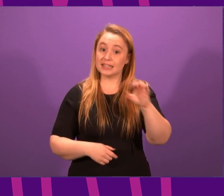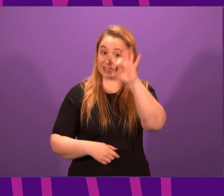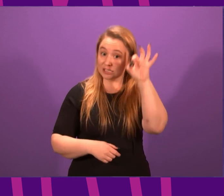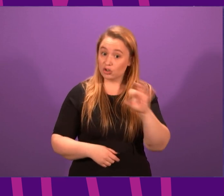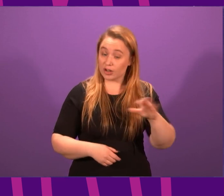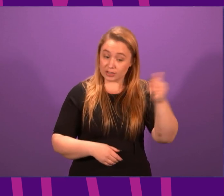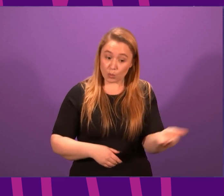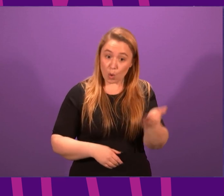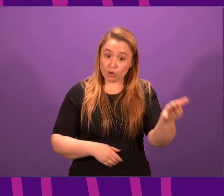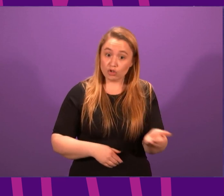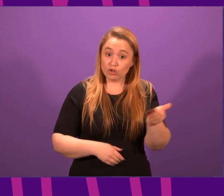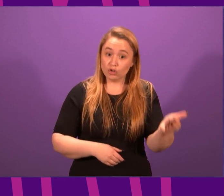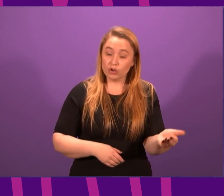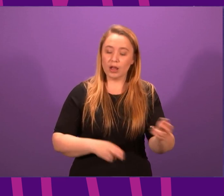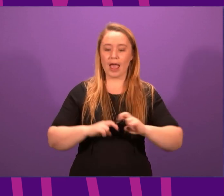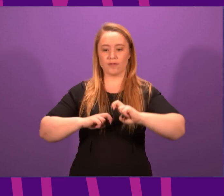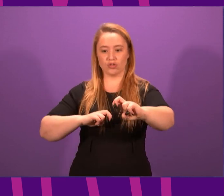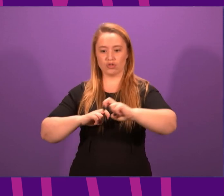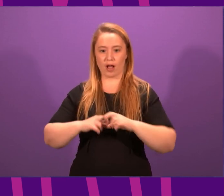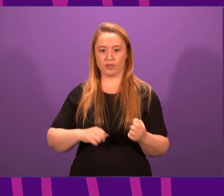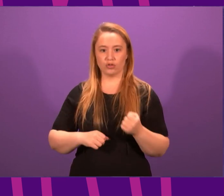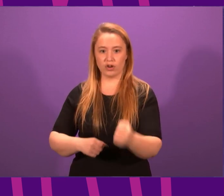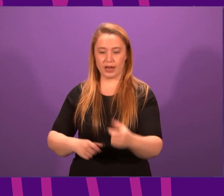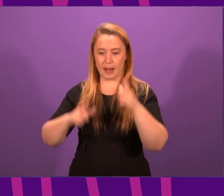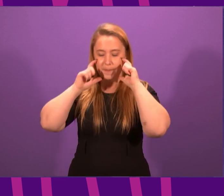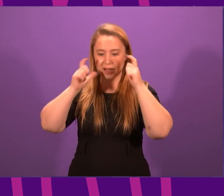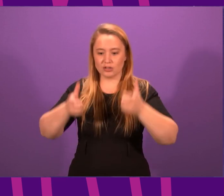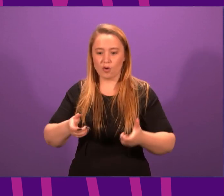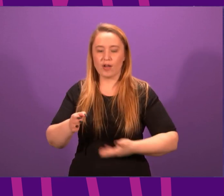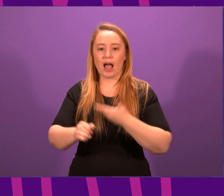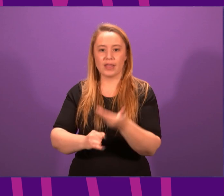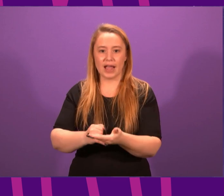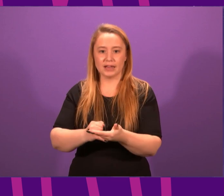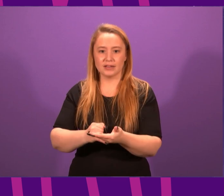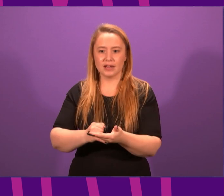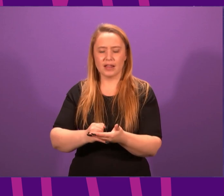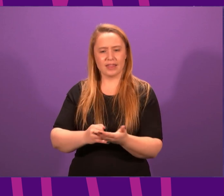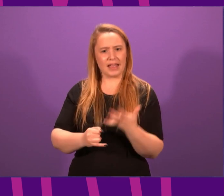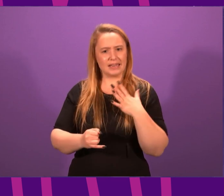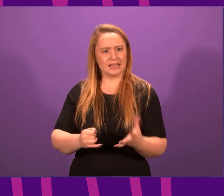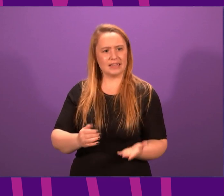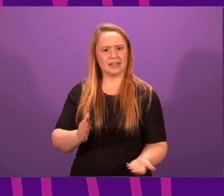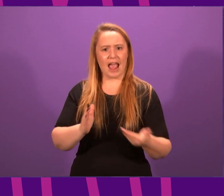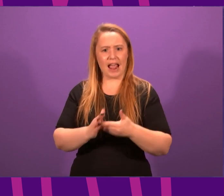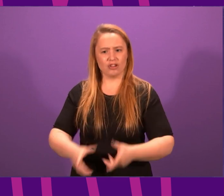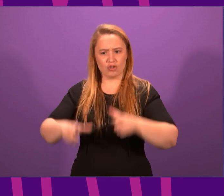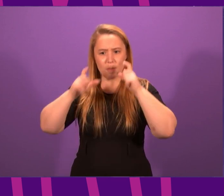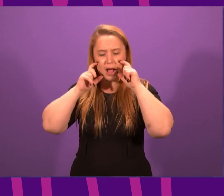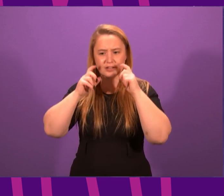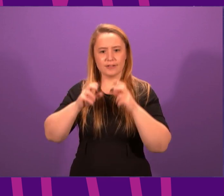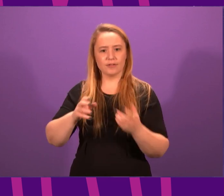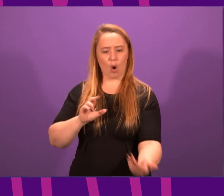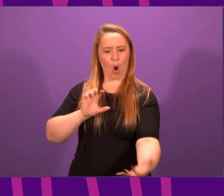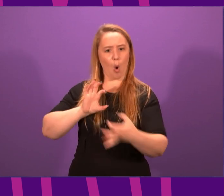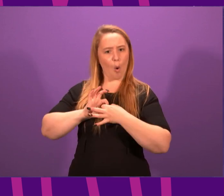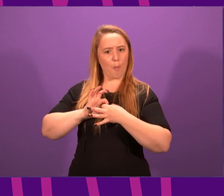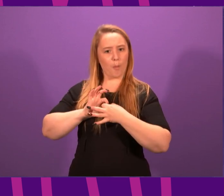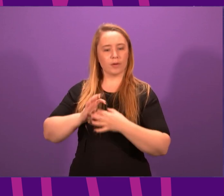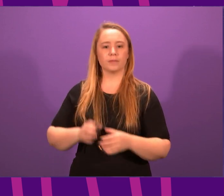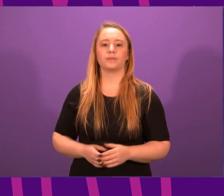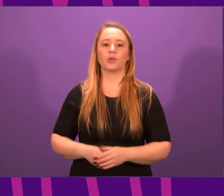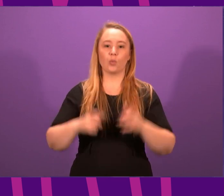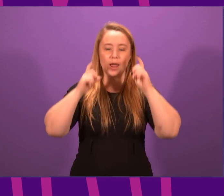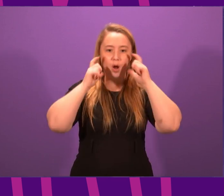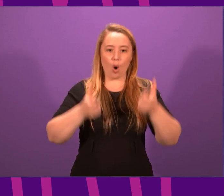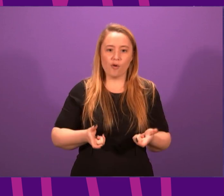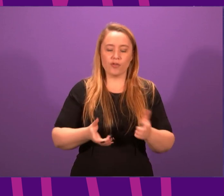every single wear? If travelling on a train and taking a mask off at the end of a journey, would a clean mask be required for the journey home? Advice is to wash your hands after